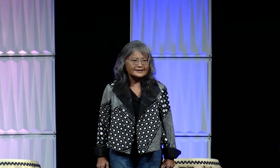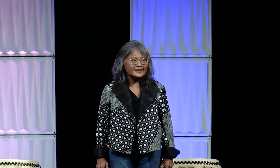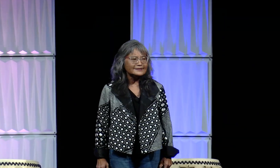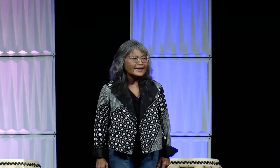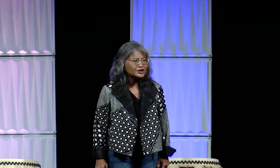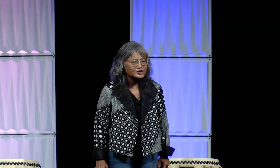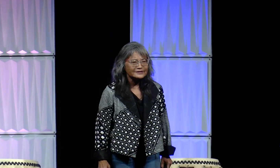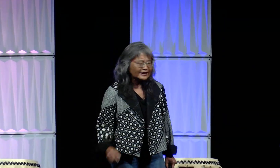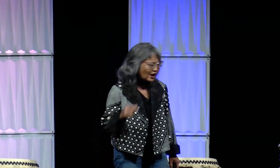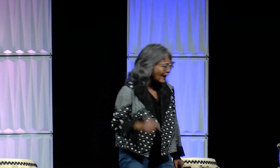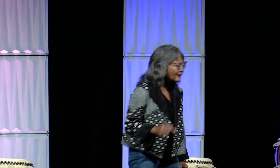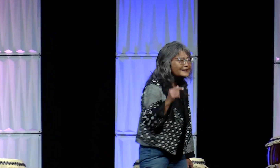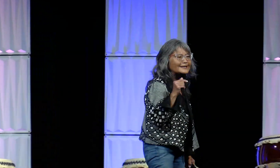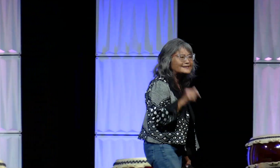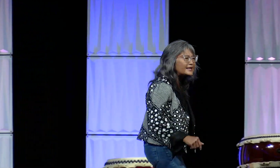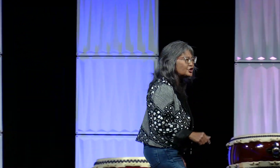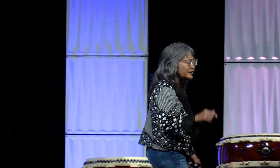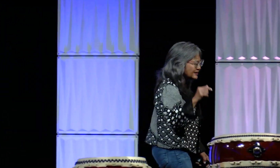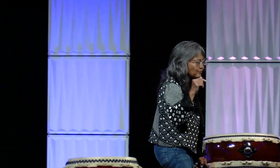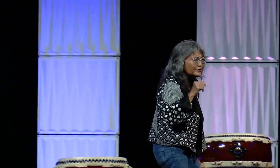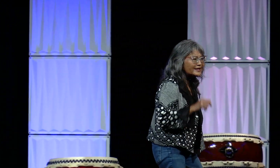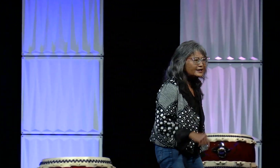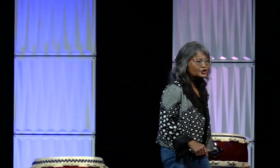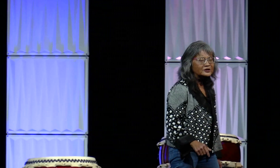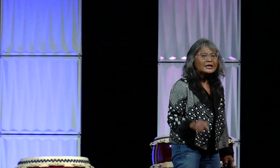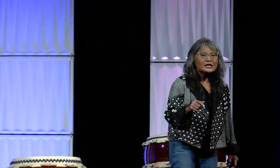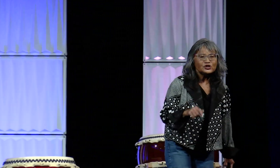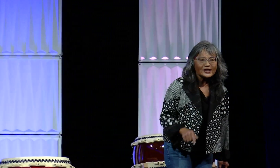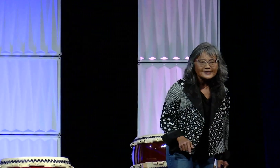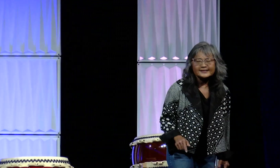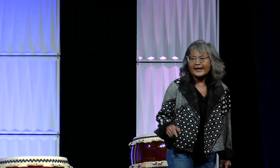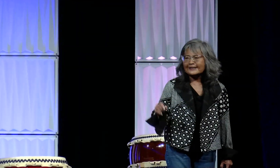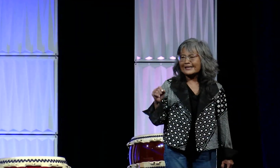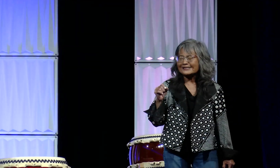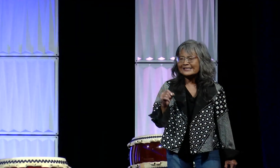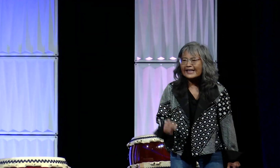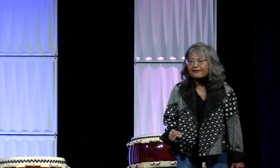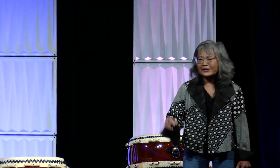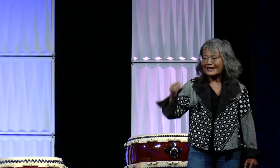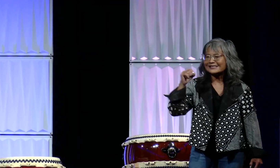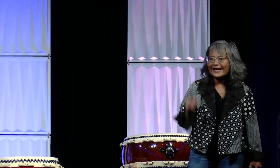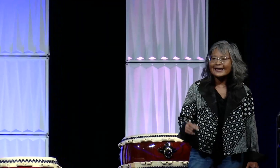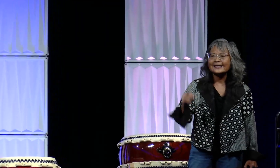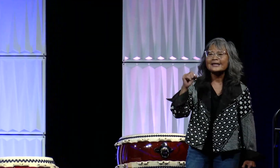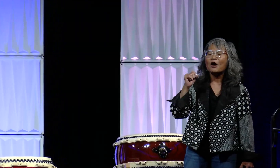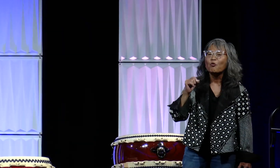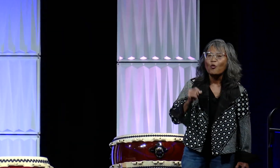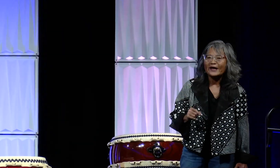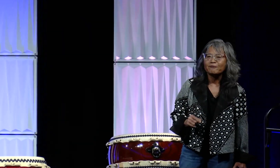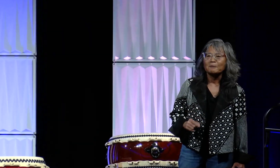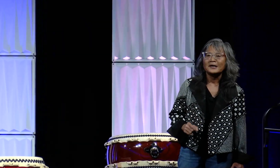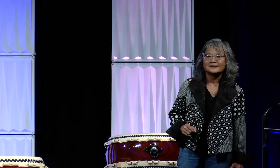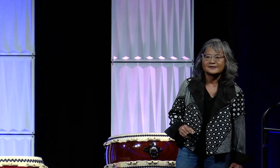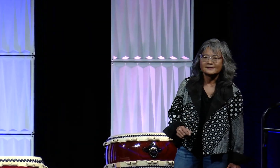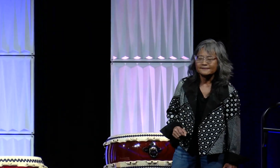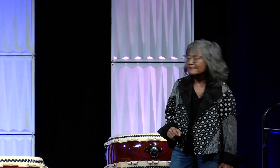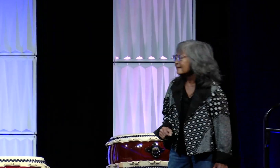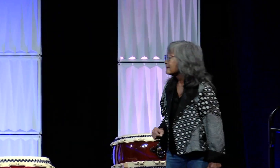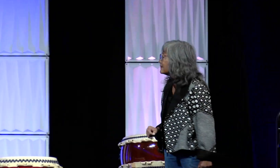mutuality and connection that colonization, exploitation, genocides, enslavement has taken away from